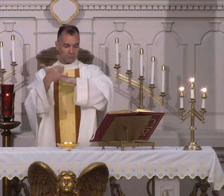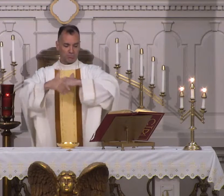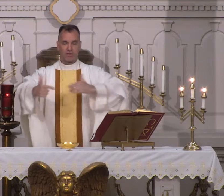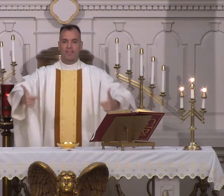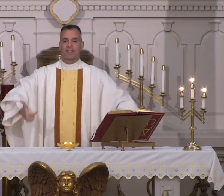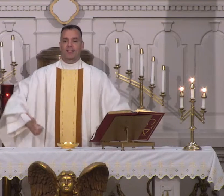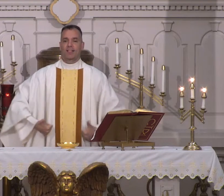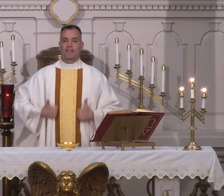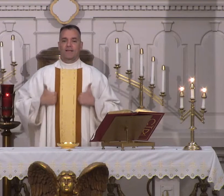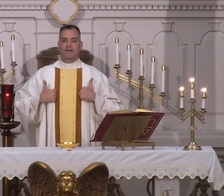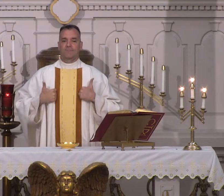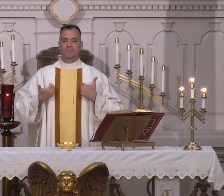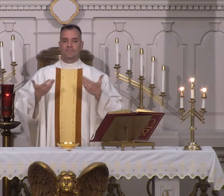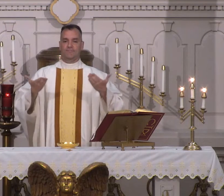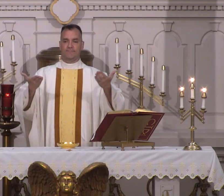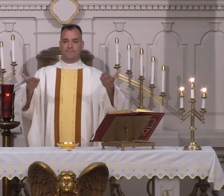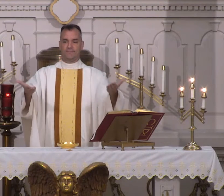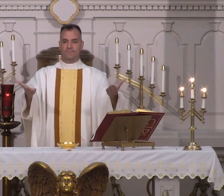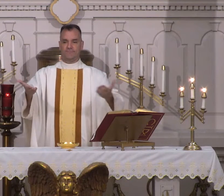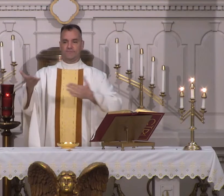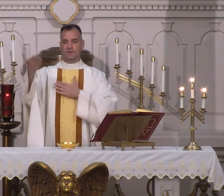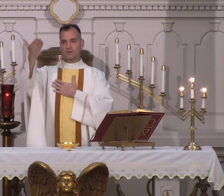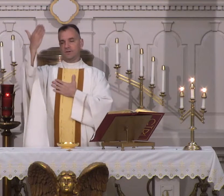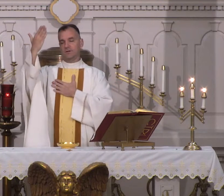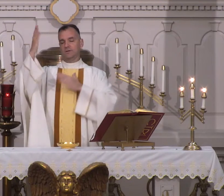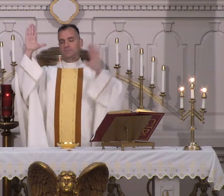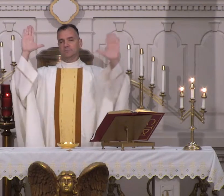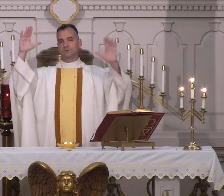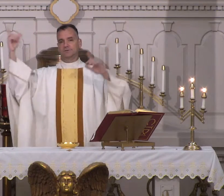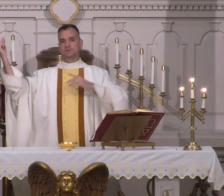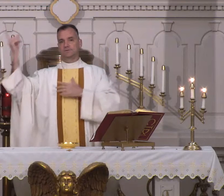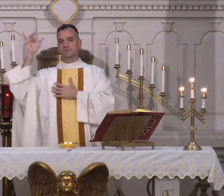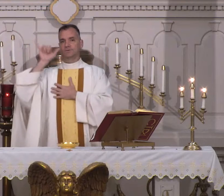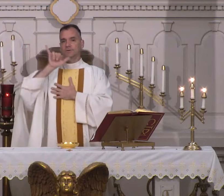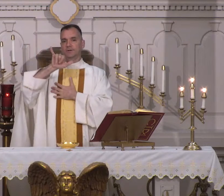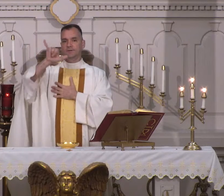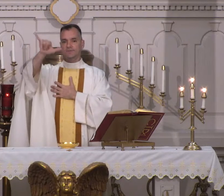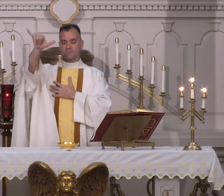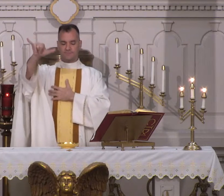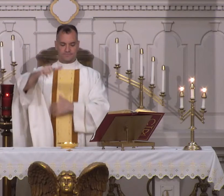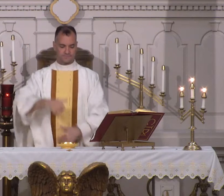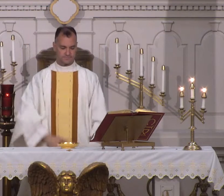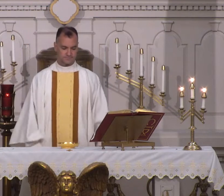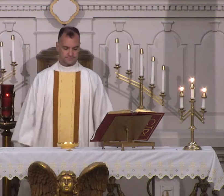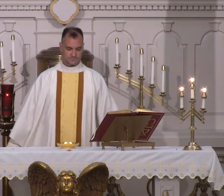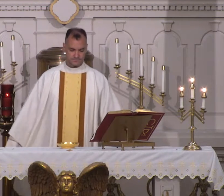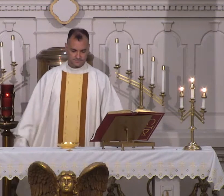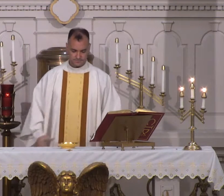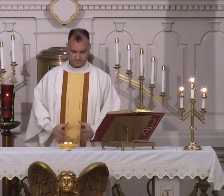human hands, it will become for us the bread of life. Blessed be God forever.